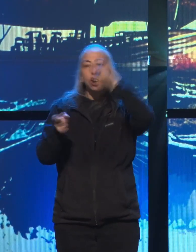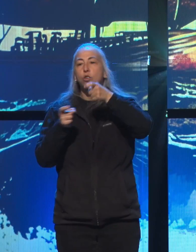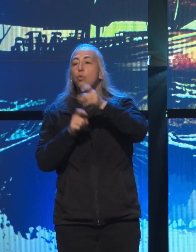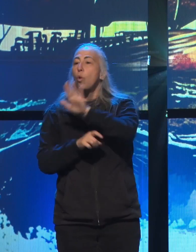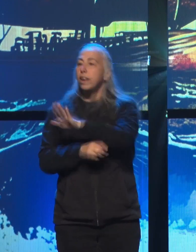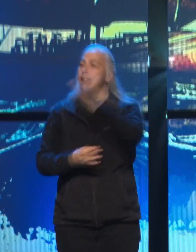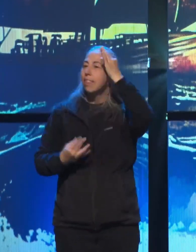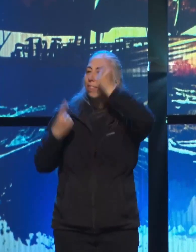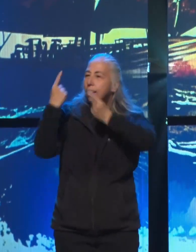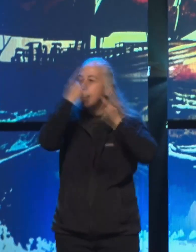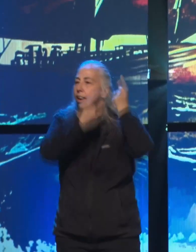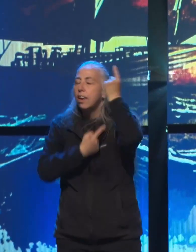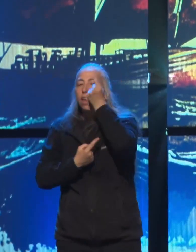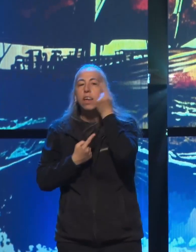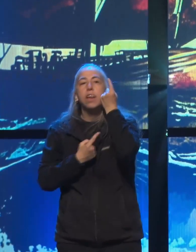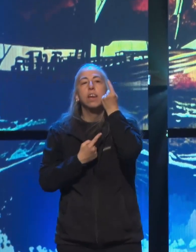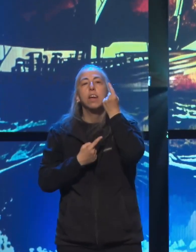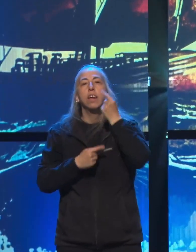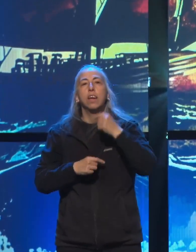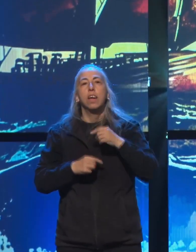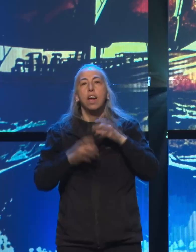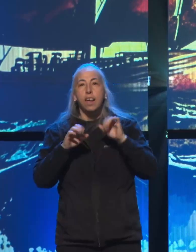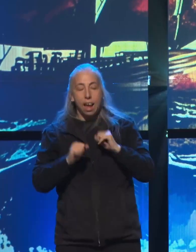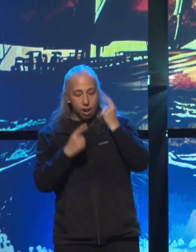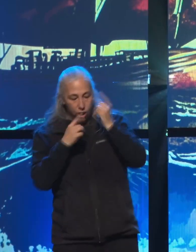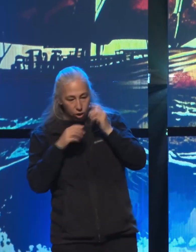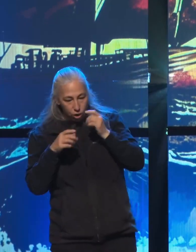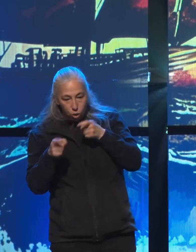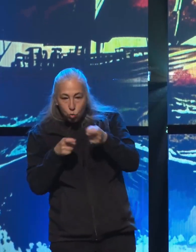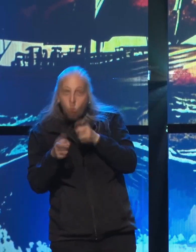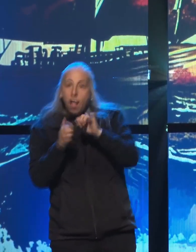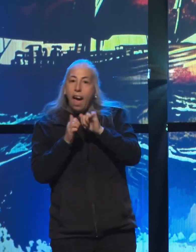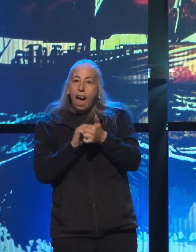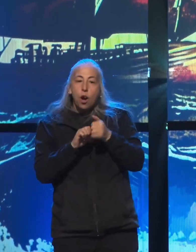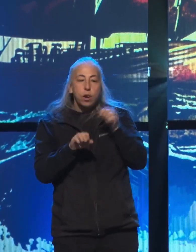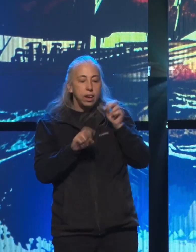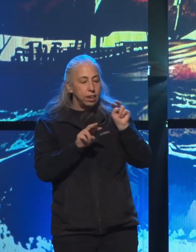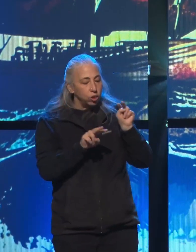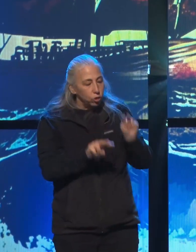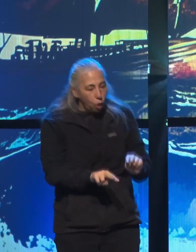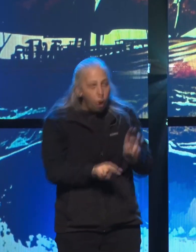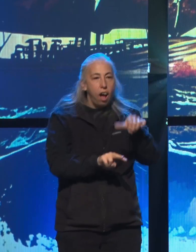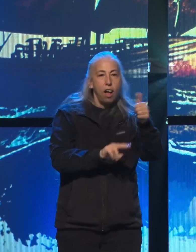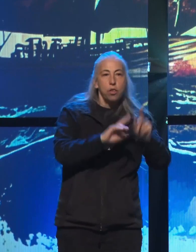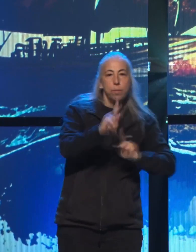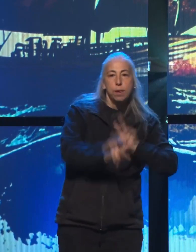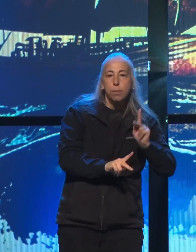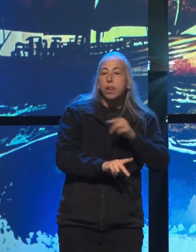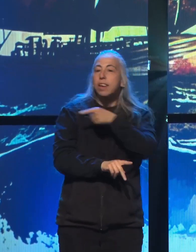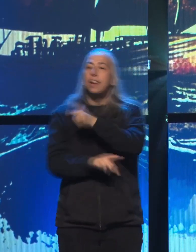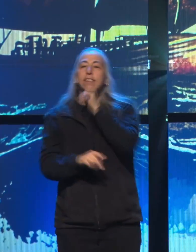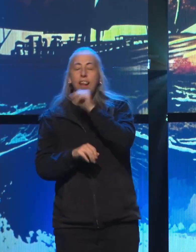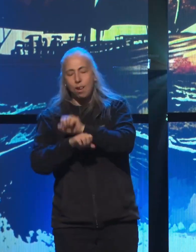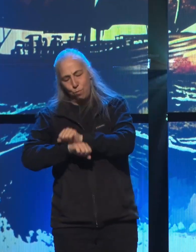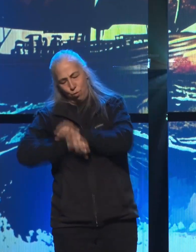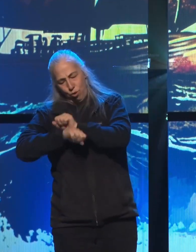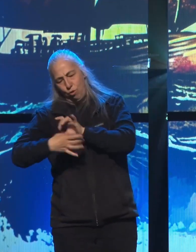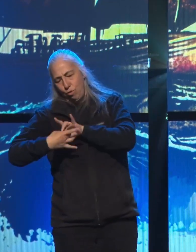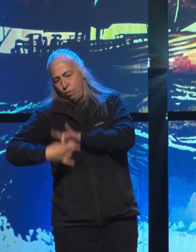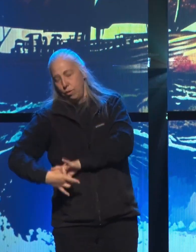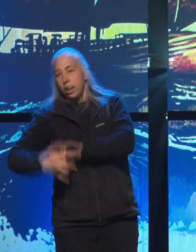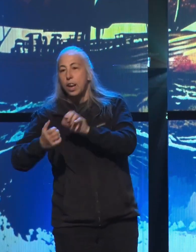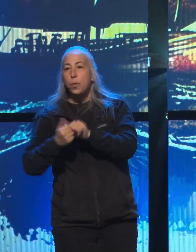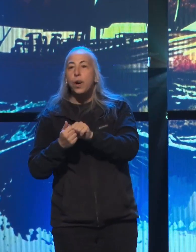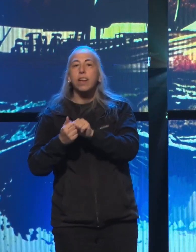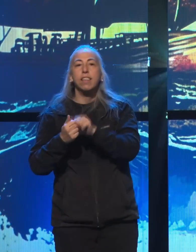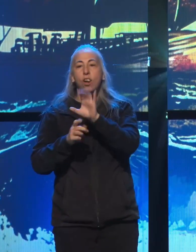And he could control the way in which he looked at the other. He wasn't a prisoner to the prejudices of his culture and his time, those things that he was handed